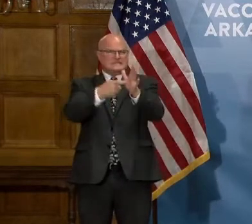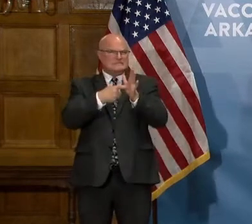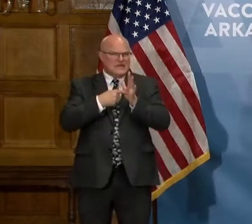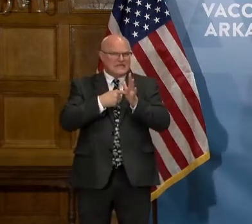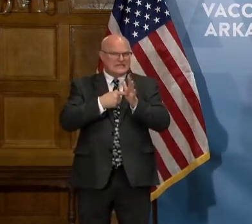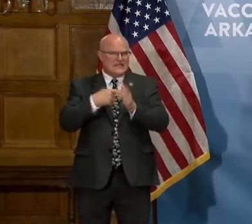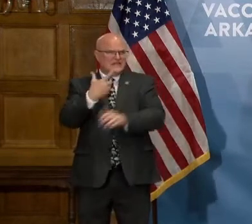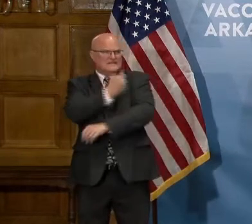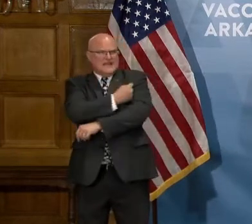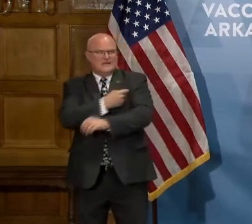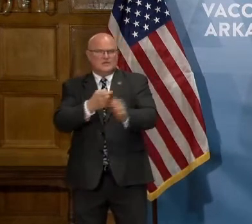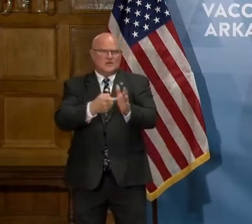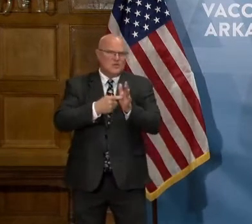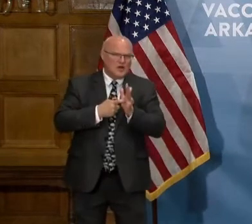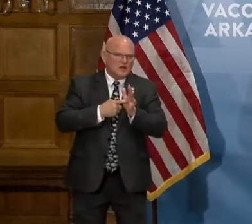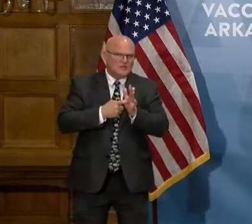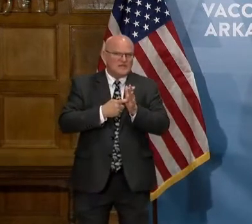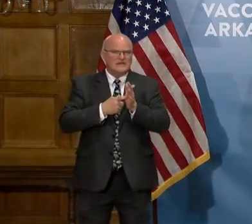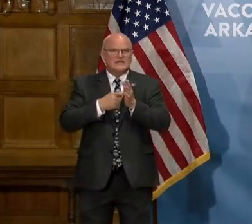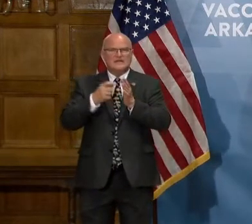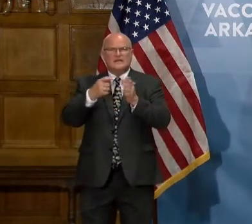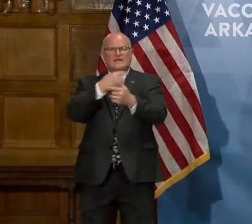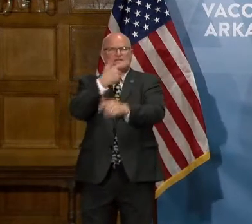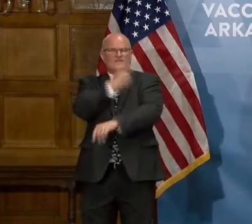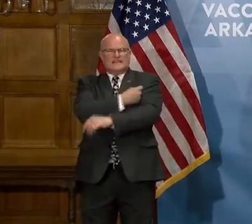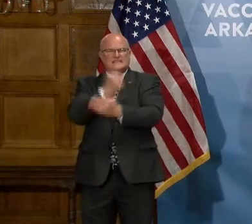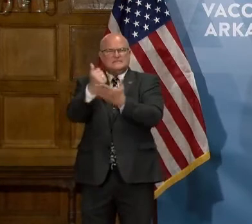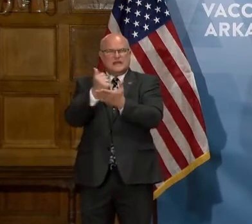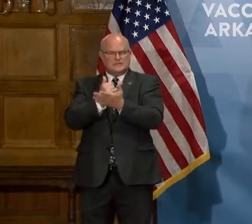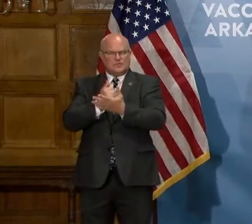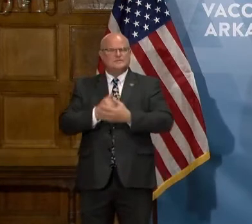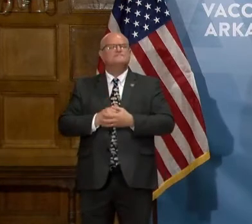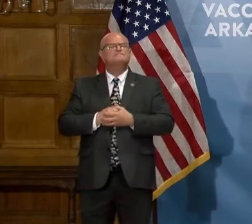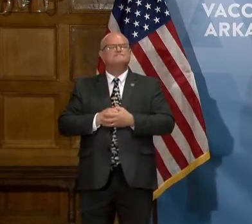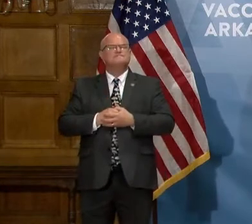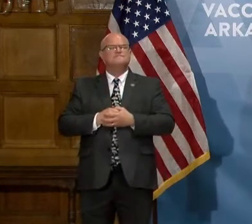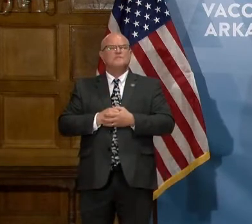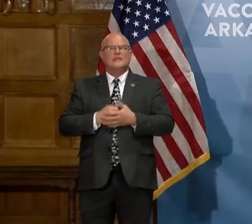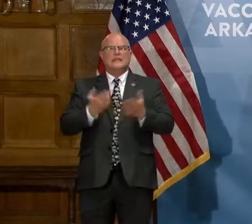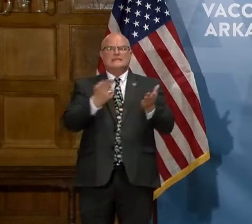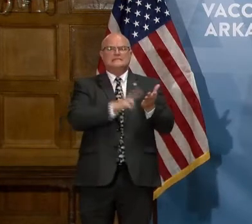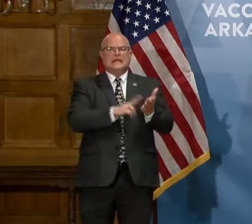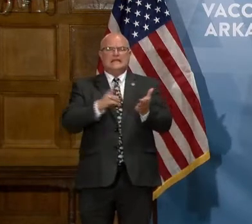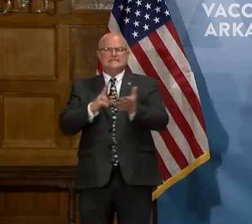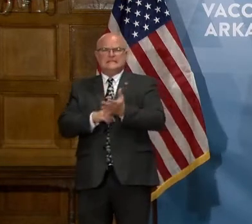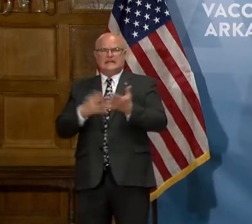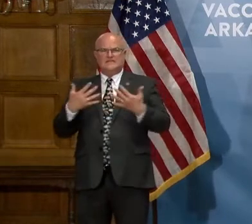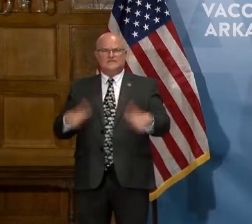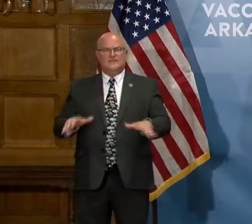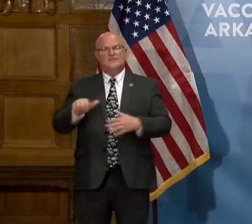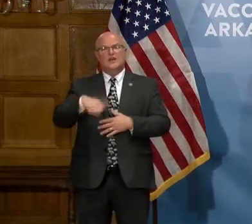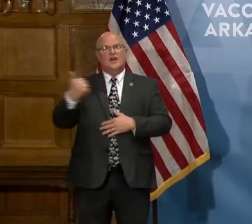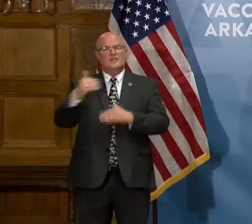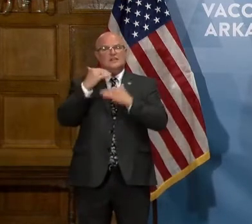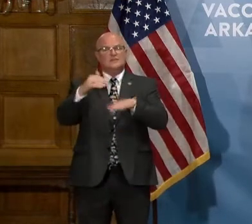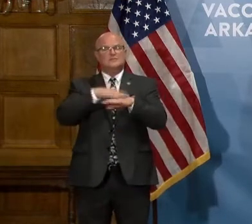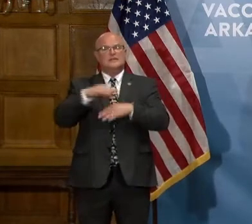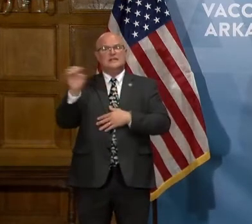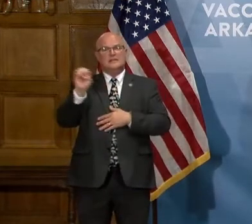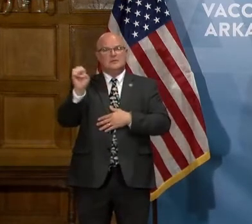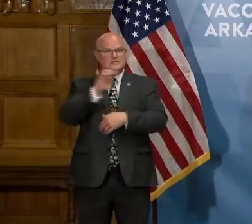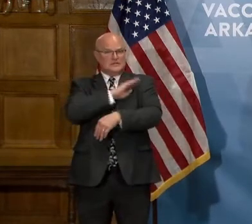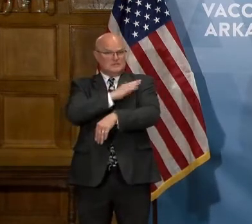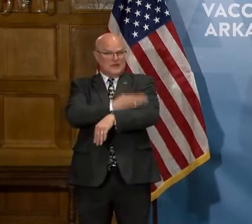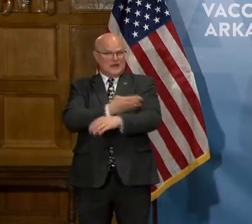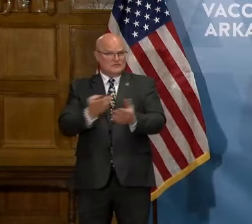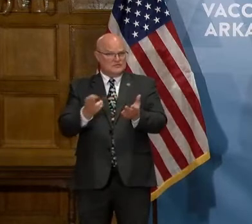vaccine requirements, vaccine passports, after signing those, as well as the other limits on emergency powers that you